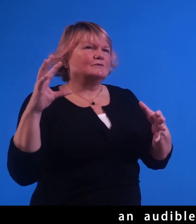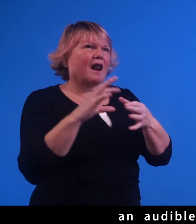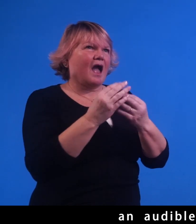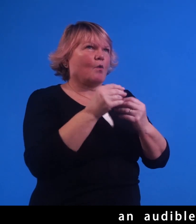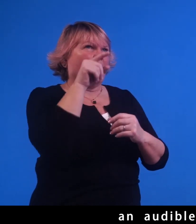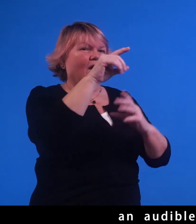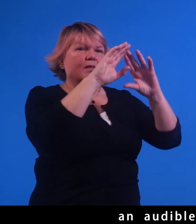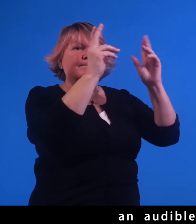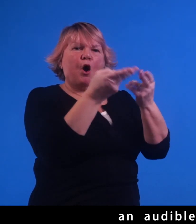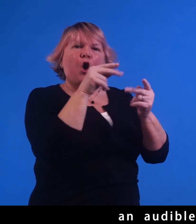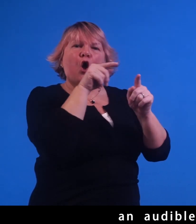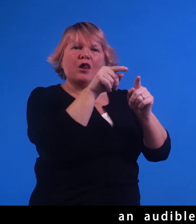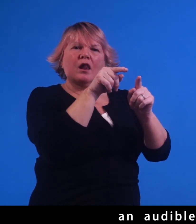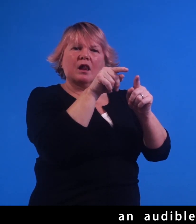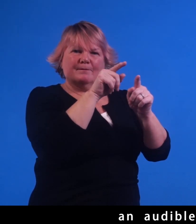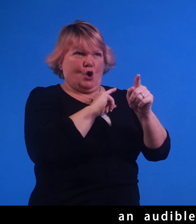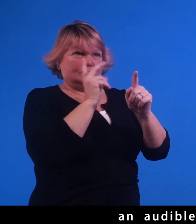the time ball be non-visible.